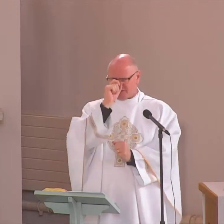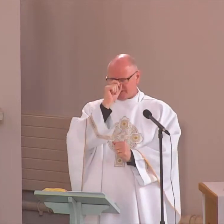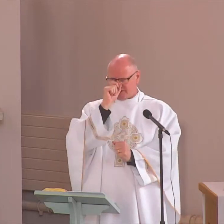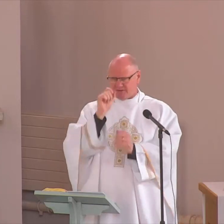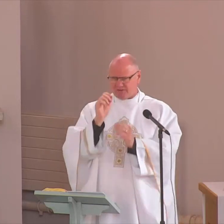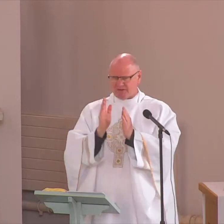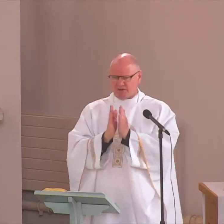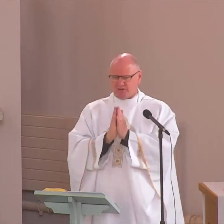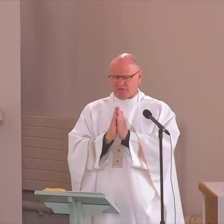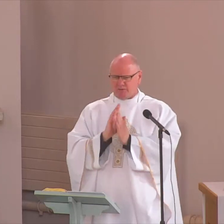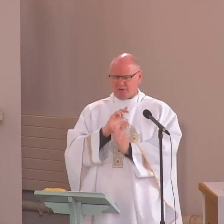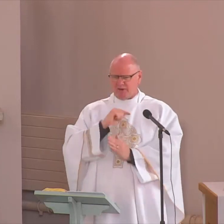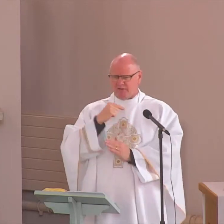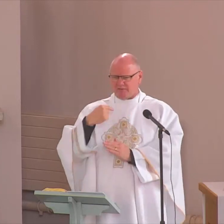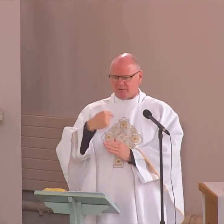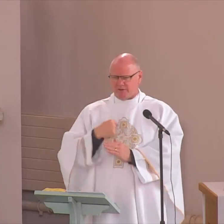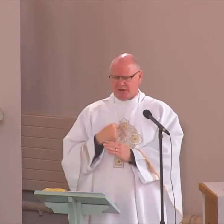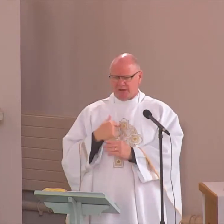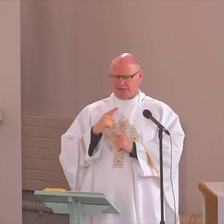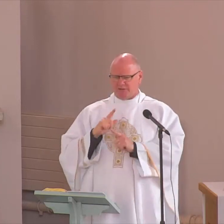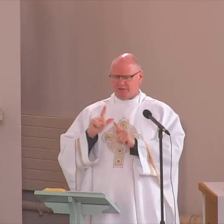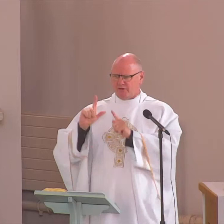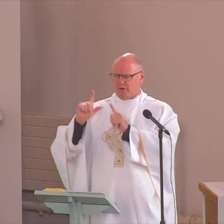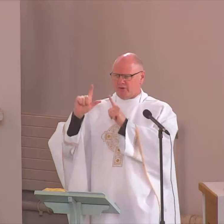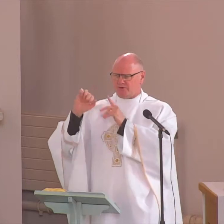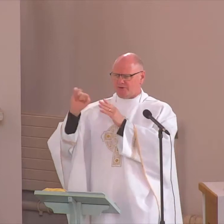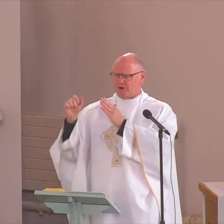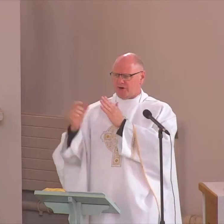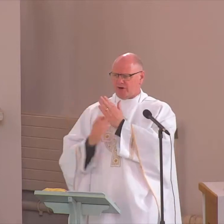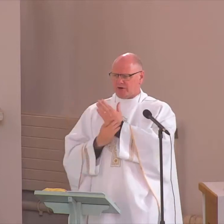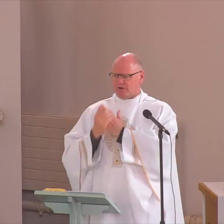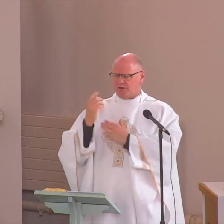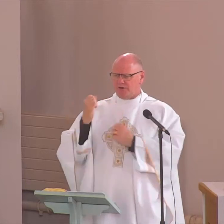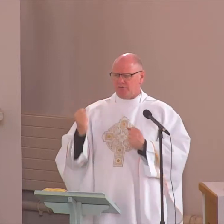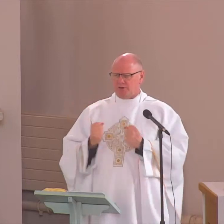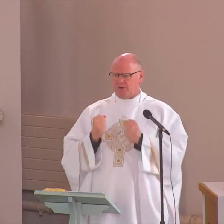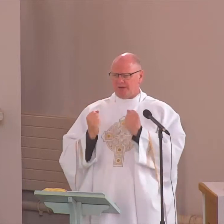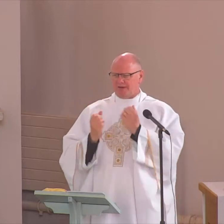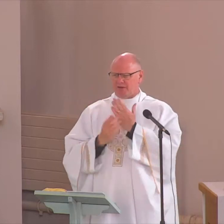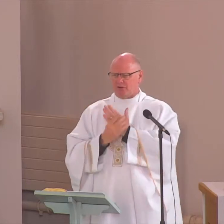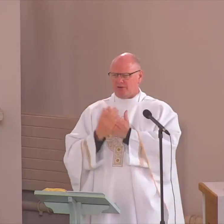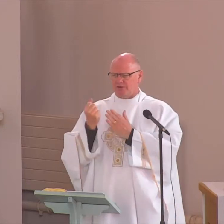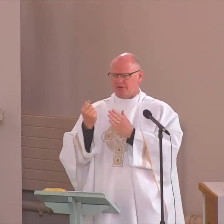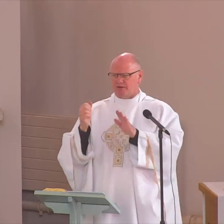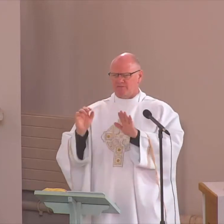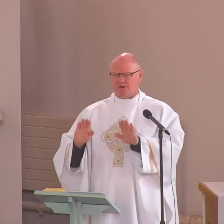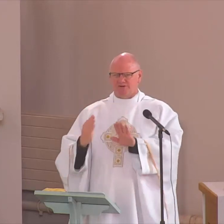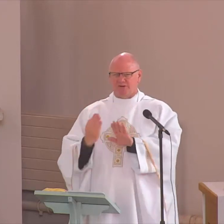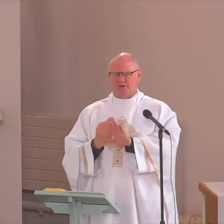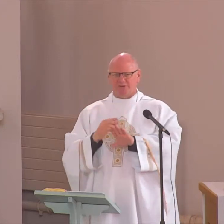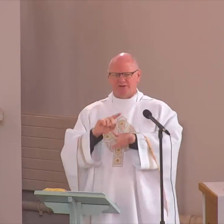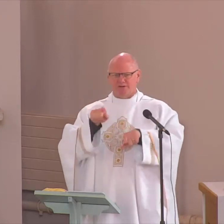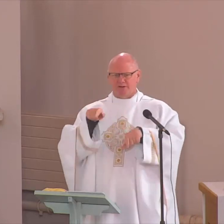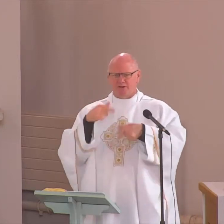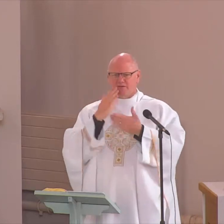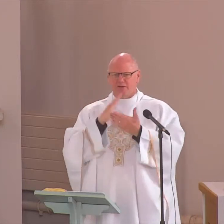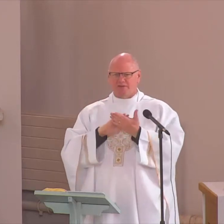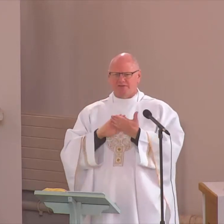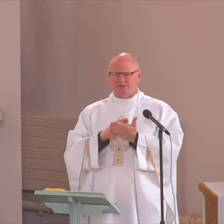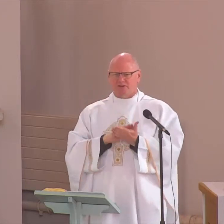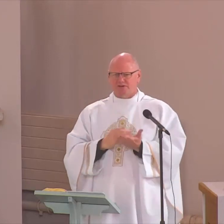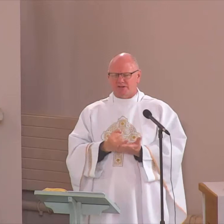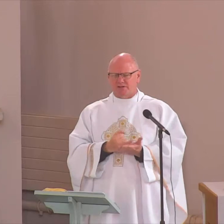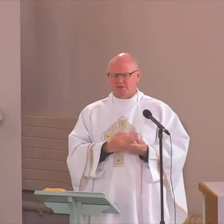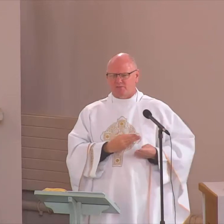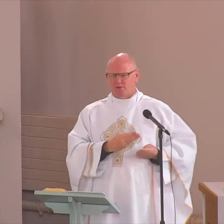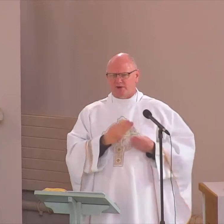and sisters, to pray for me to the Lord our God. May Almighty God have mercy on us, forgive us